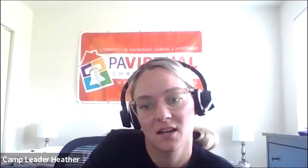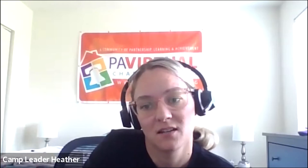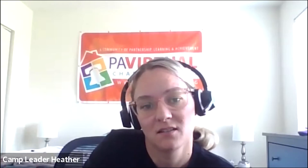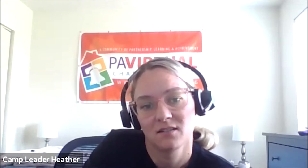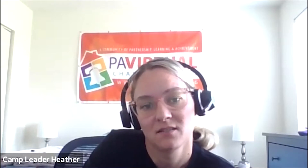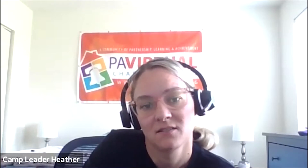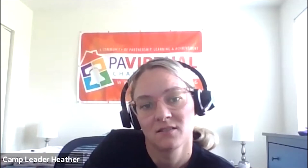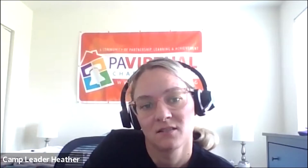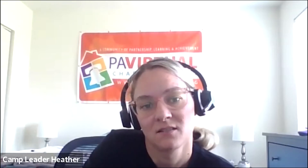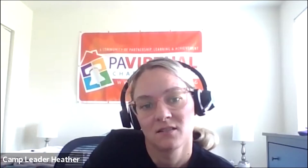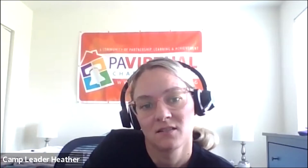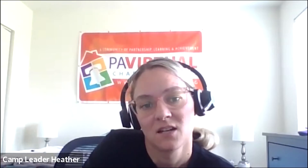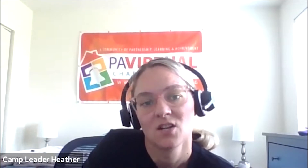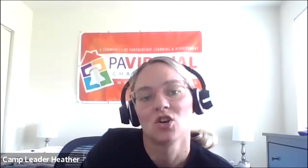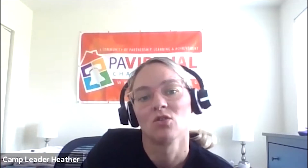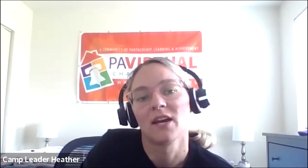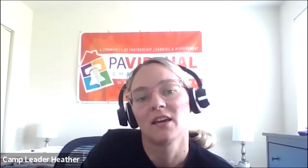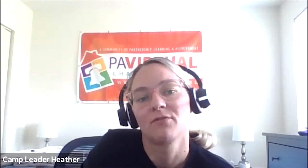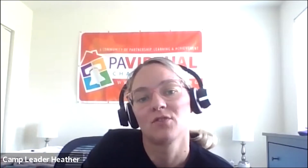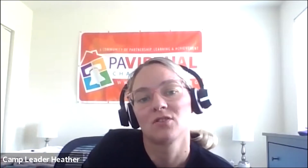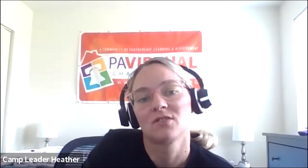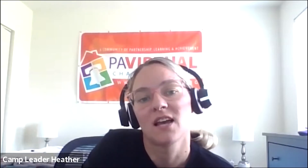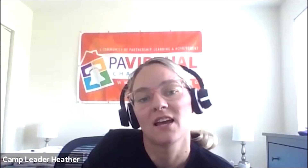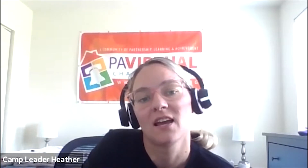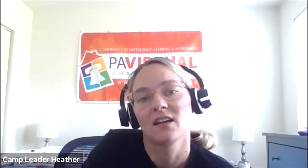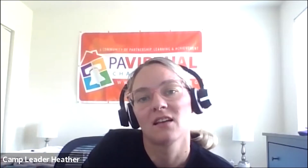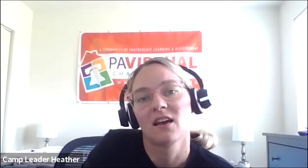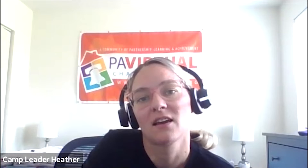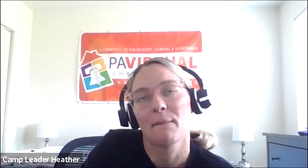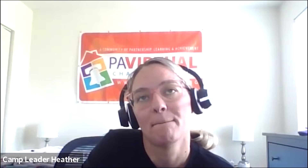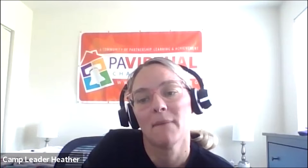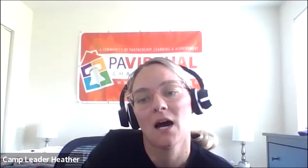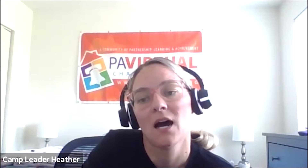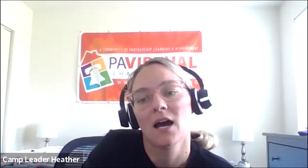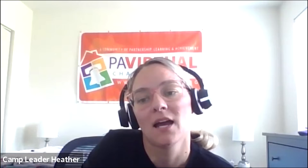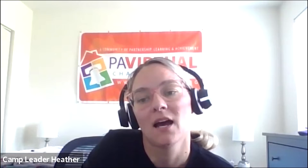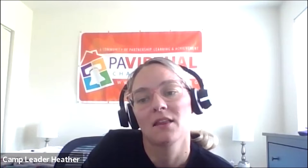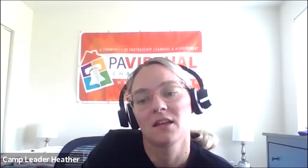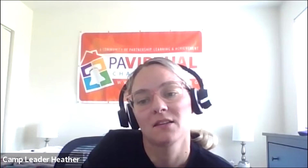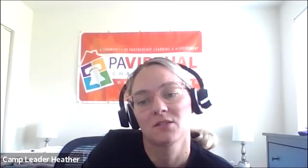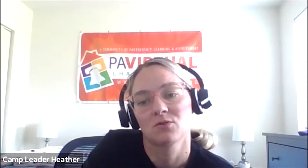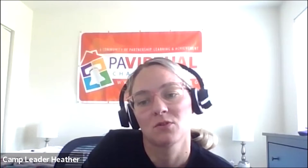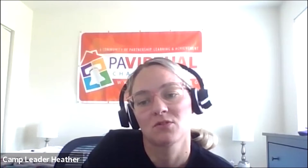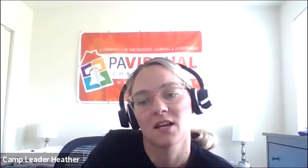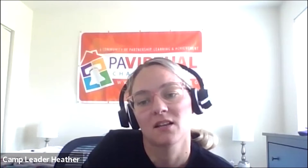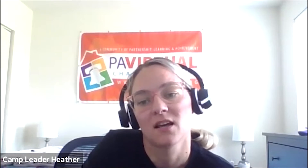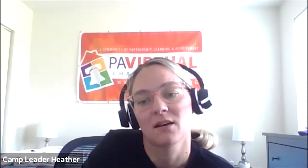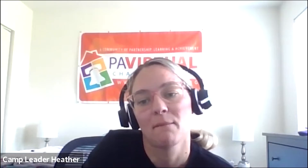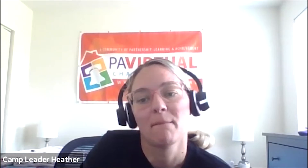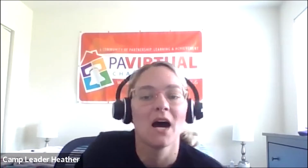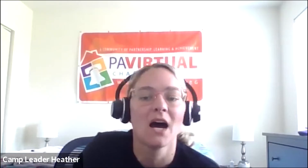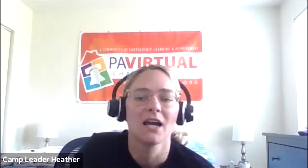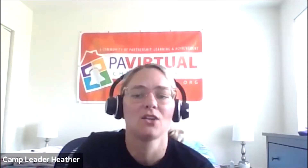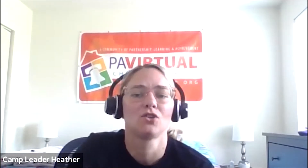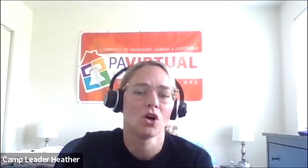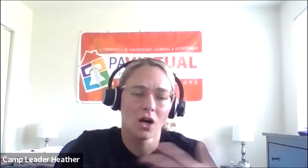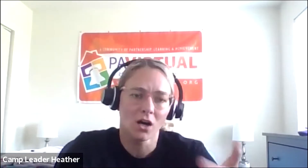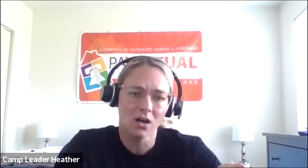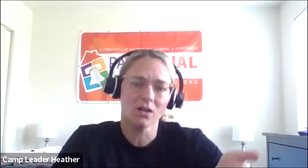sign? So like if you're saying like I think this is what they're saying, like my dog, is